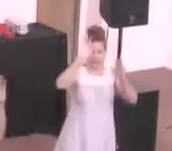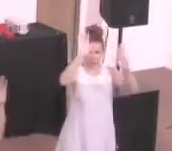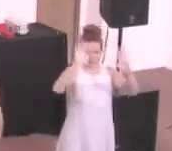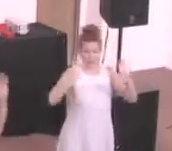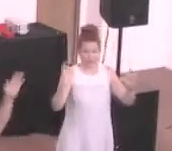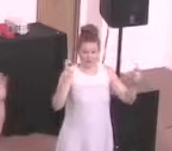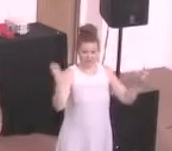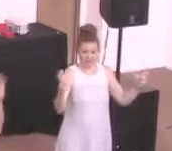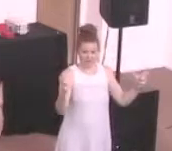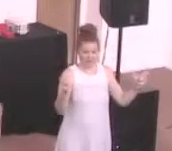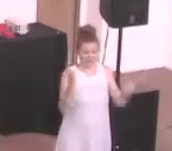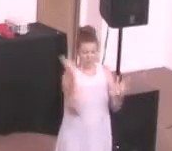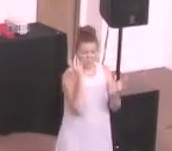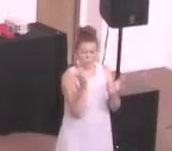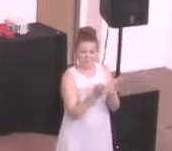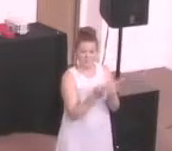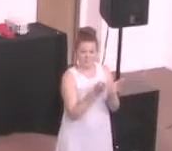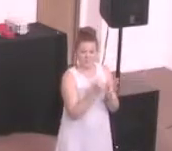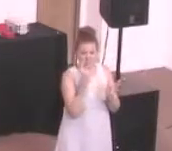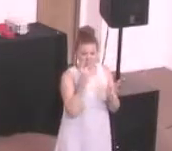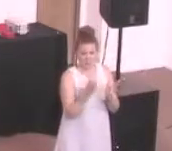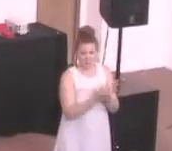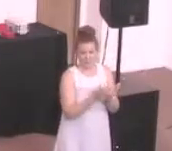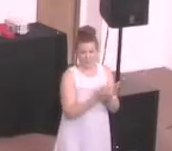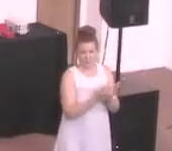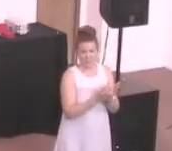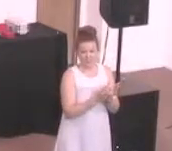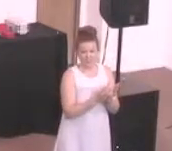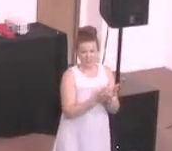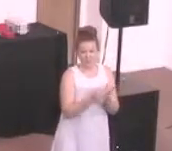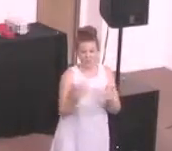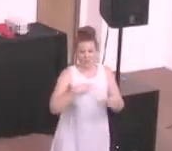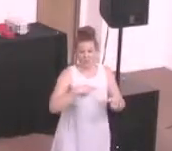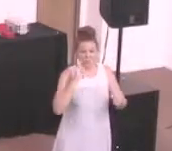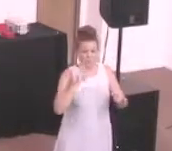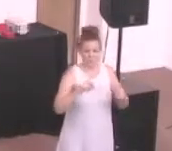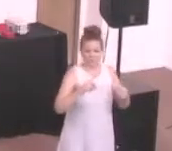cloud of witnesses, let us throw off